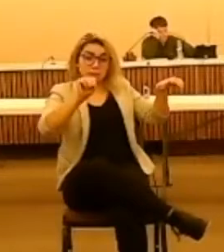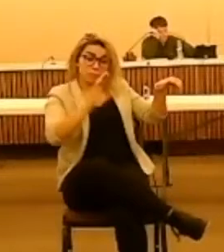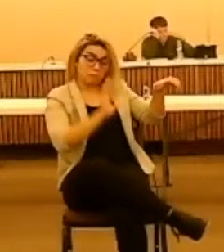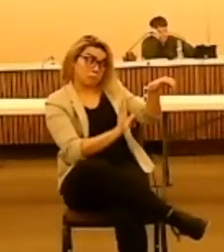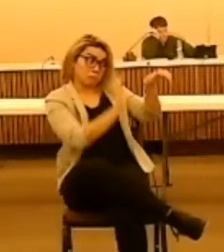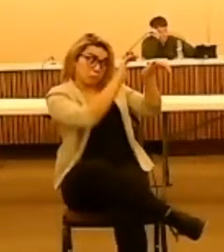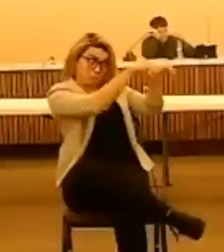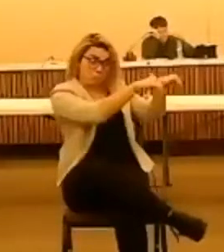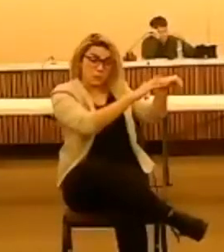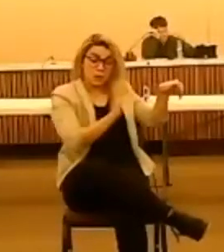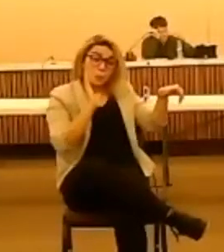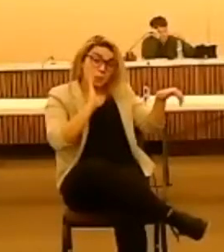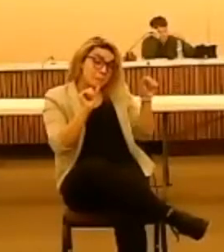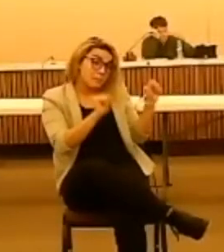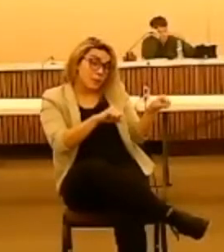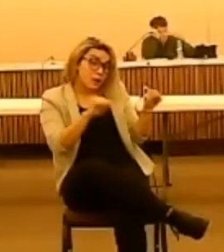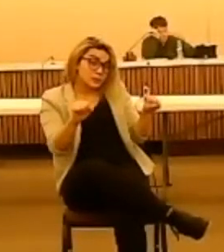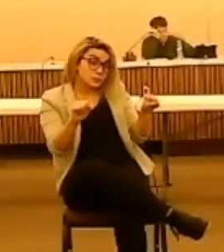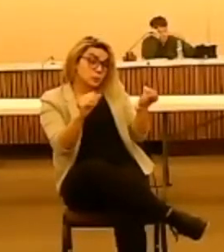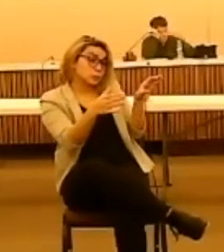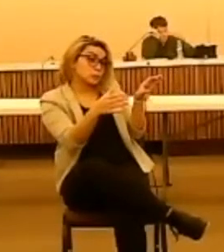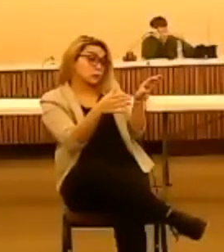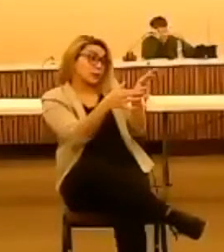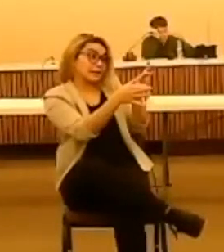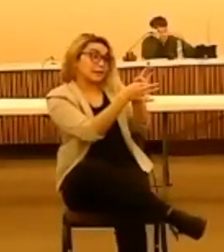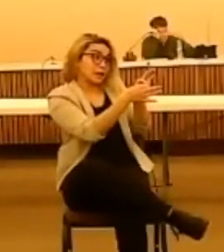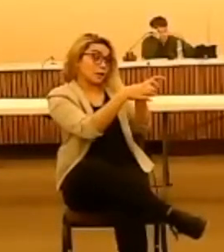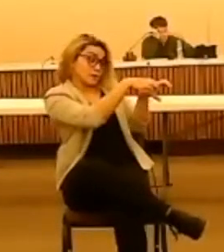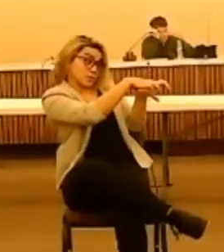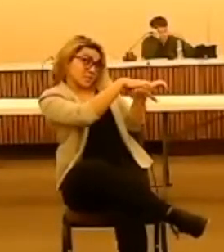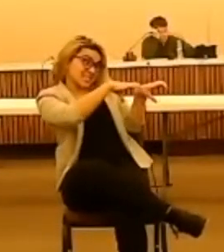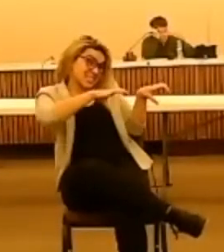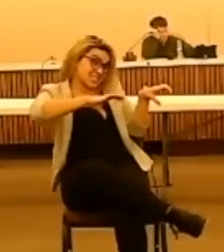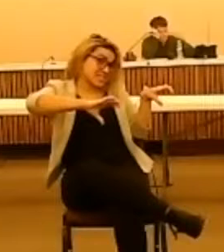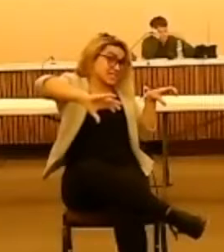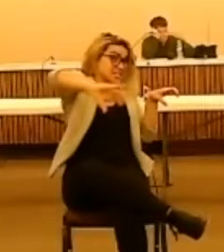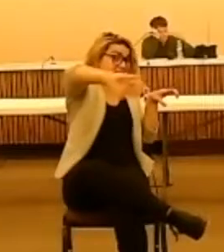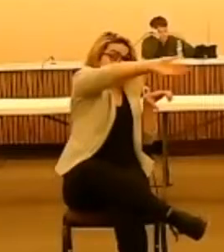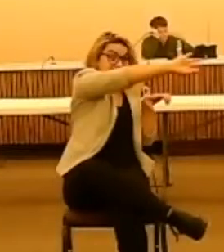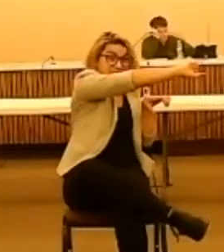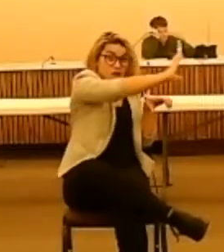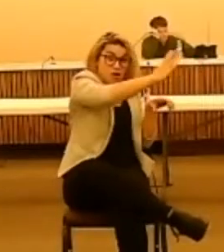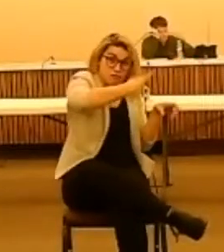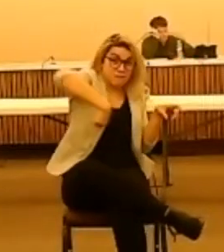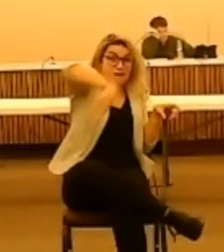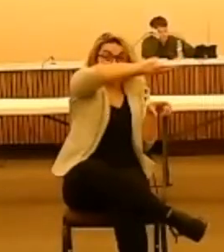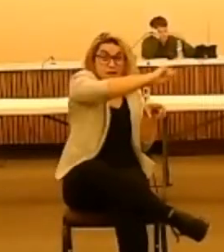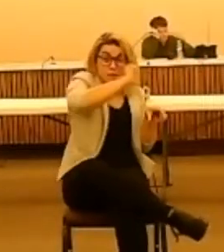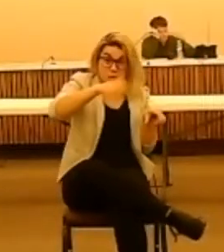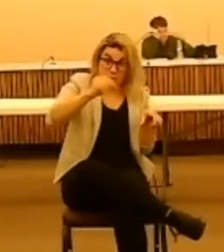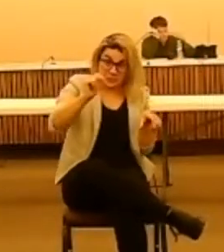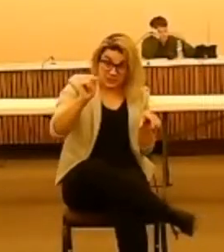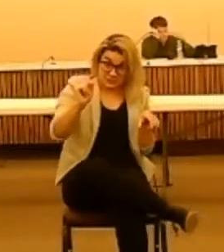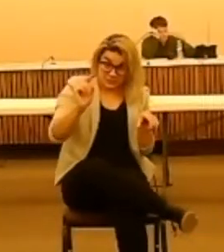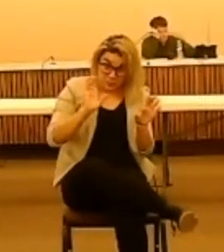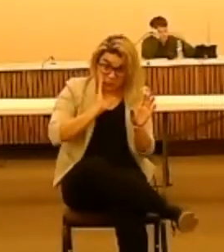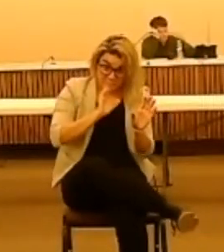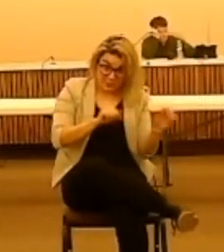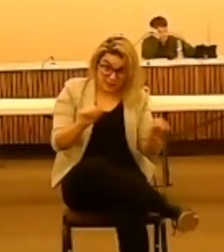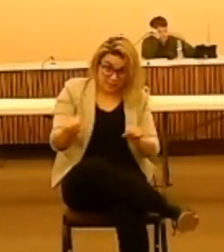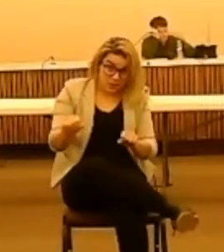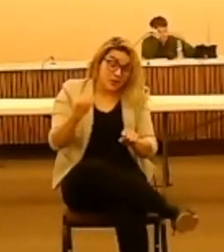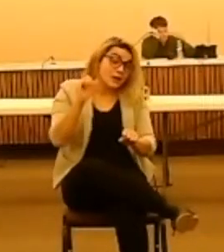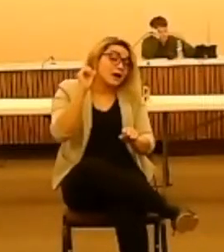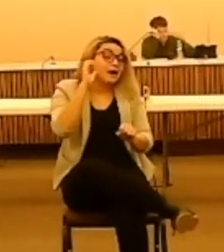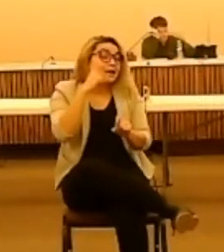berm similar to the neighbors at the west site? And additionally, would it be possible to increase the distance from